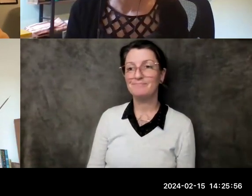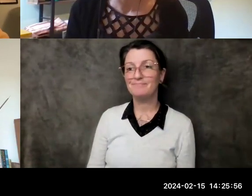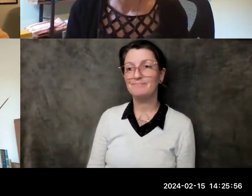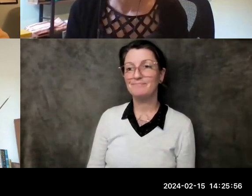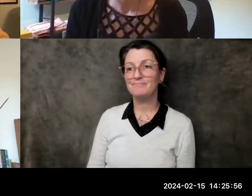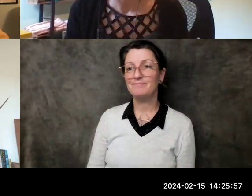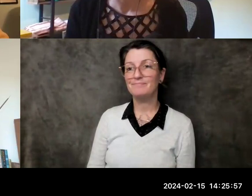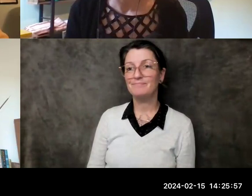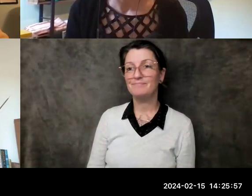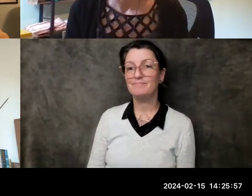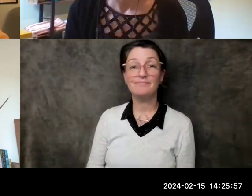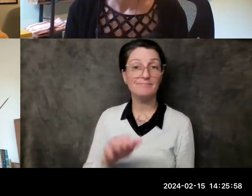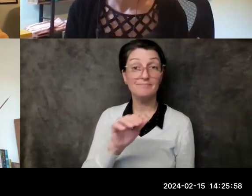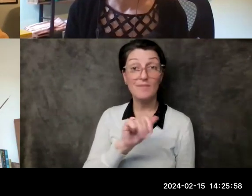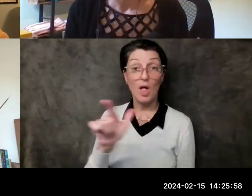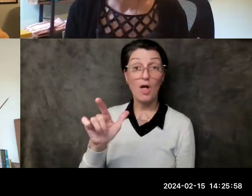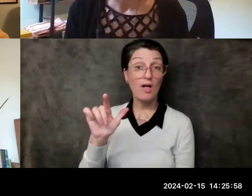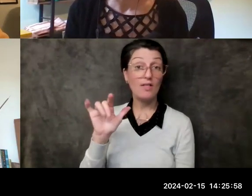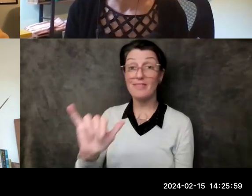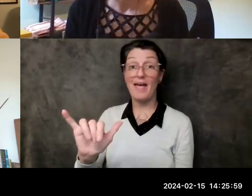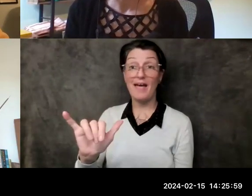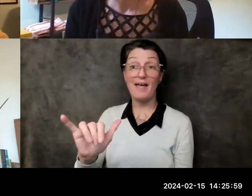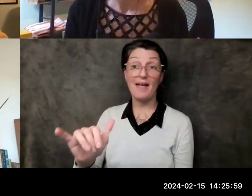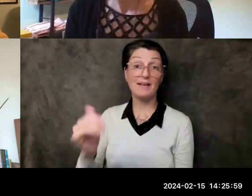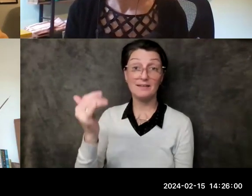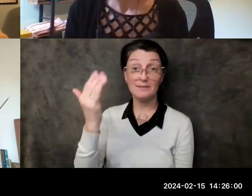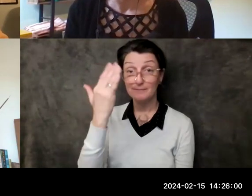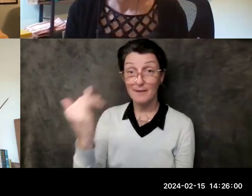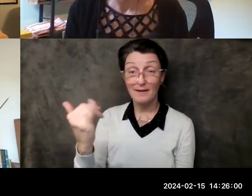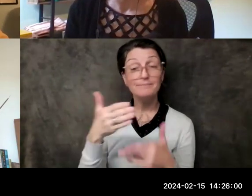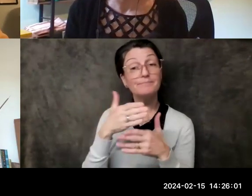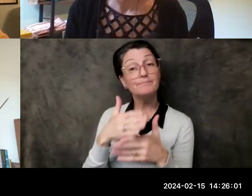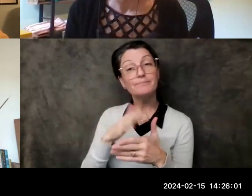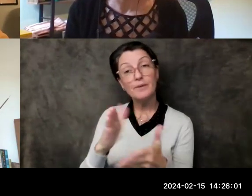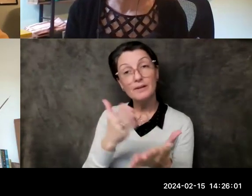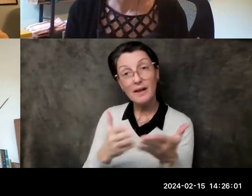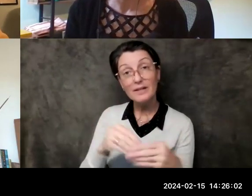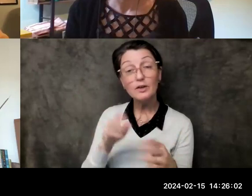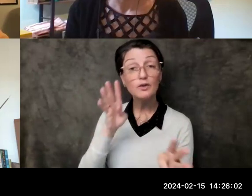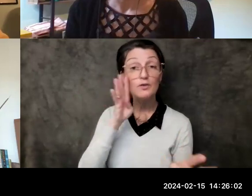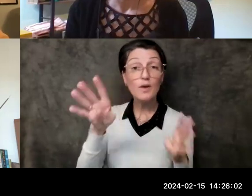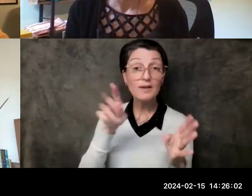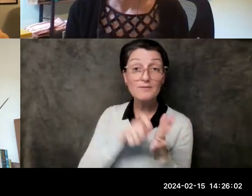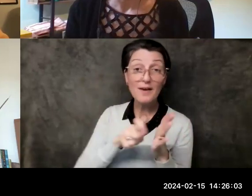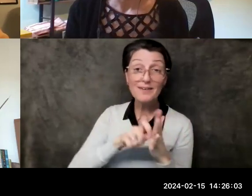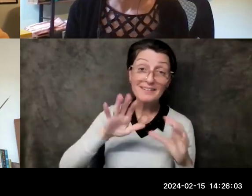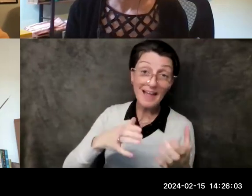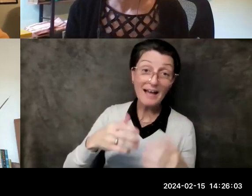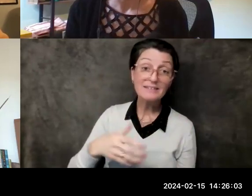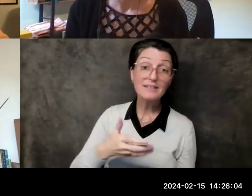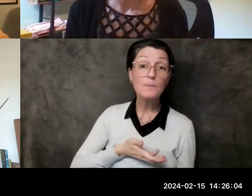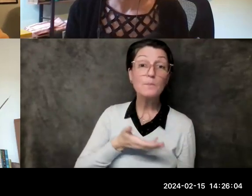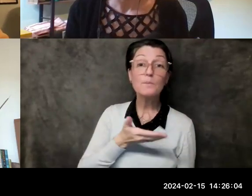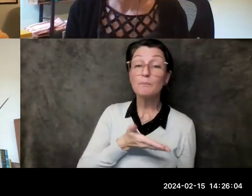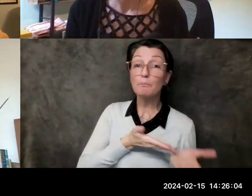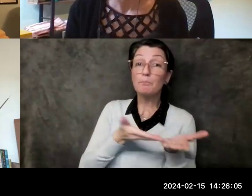But all that to say is that sharing your stuff in a creative writing class or bringing who you are into a